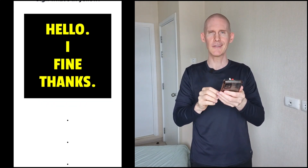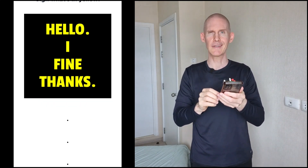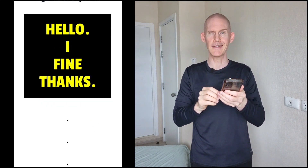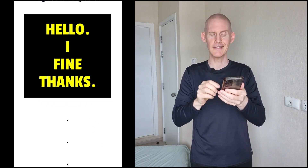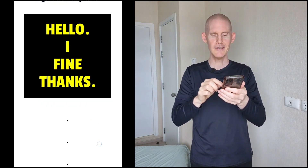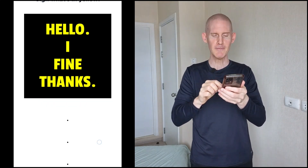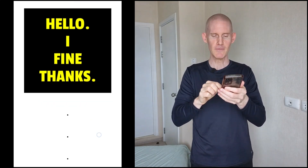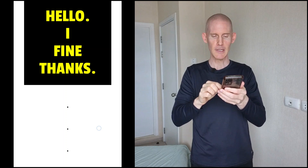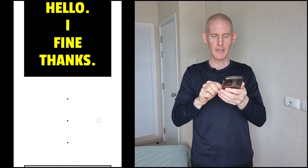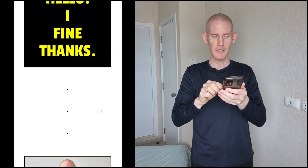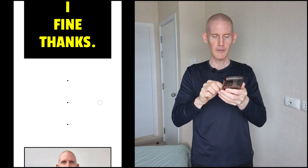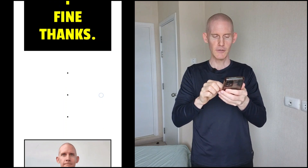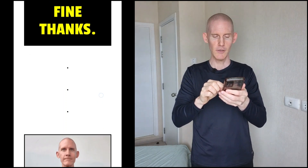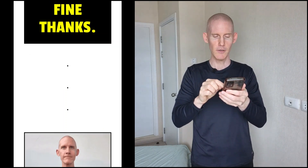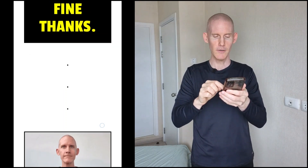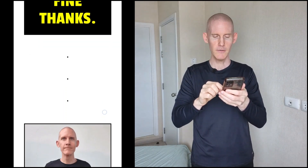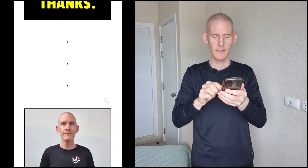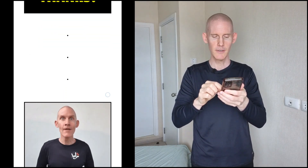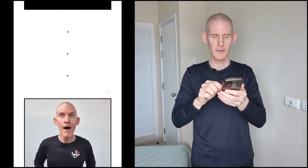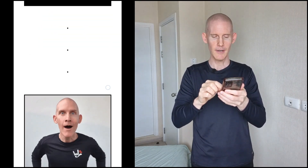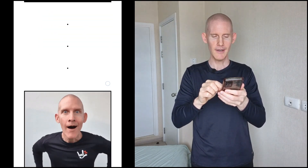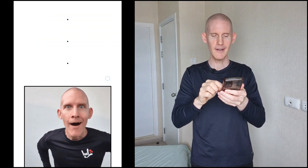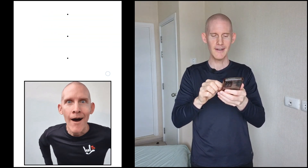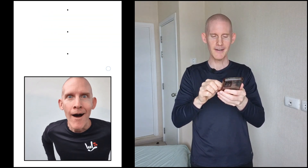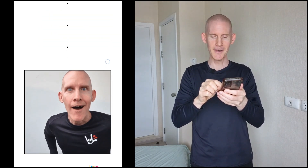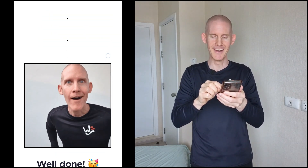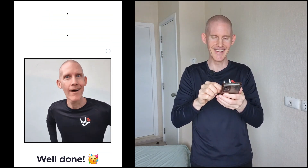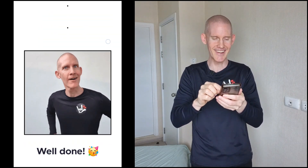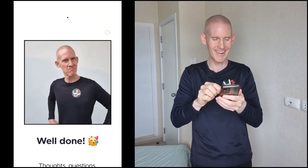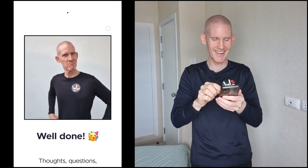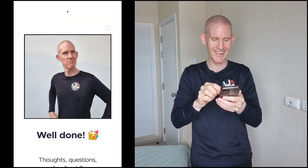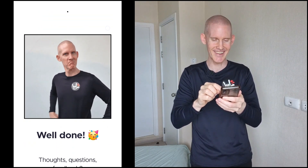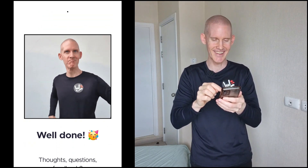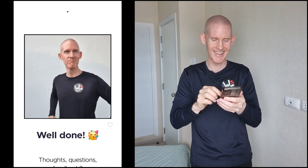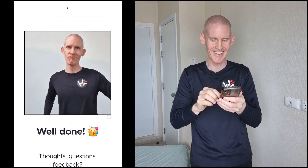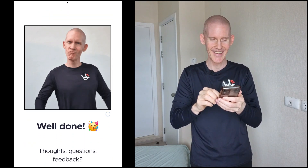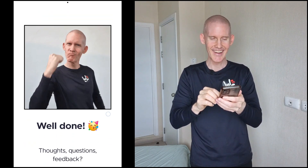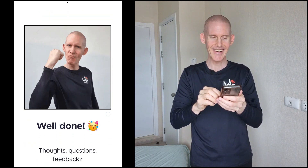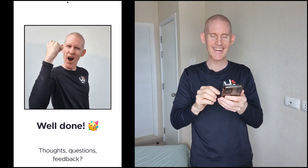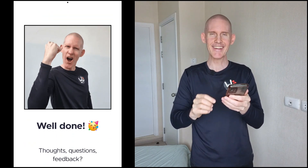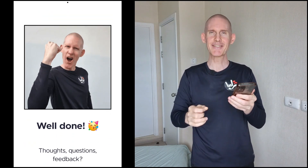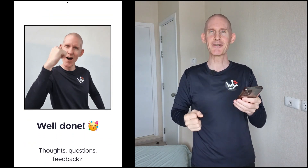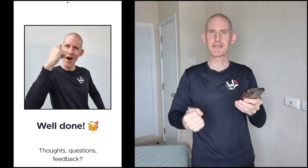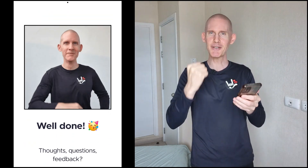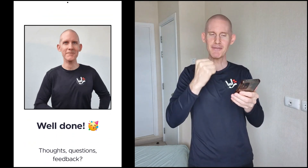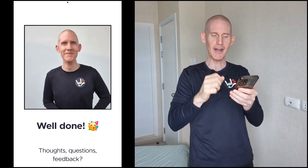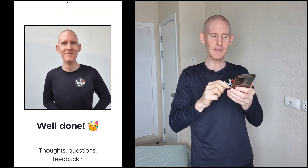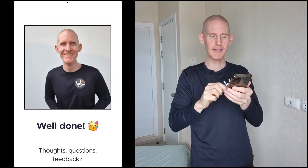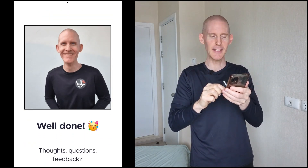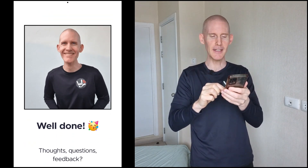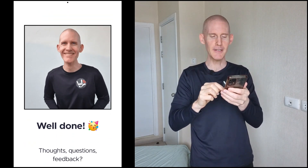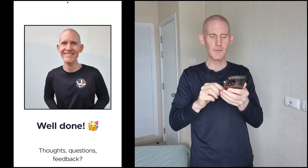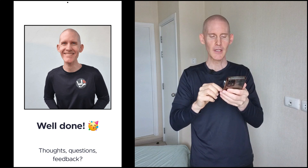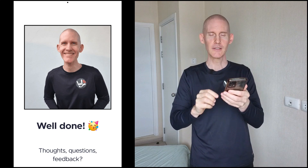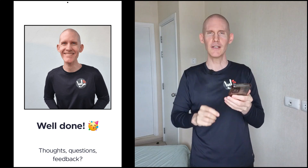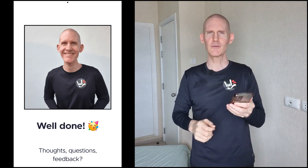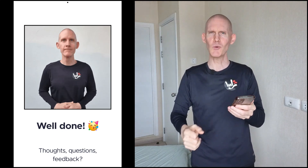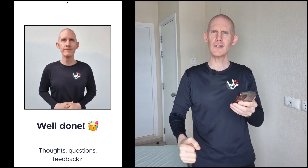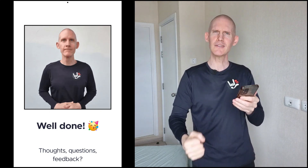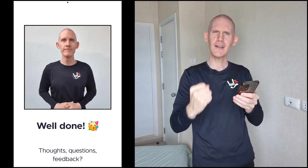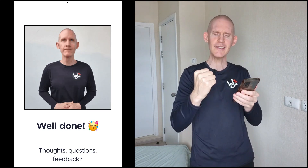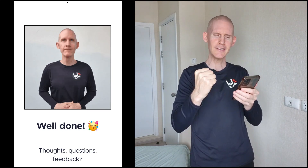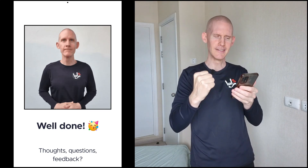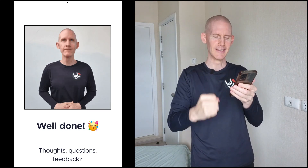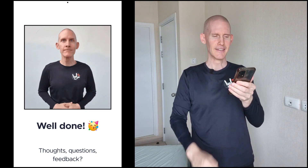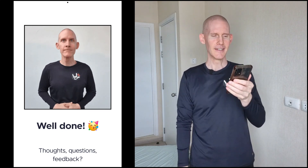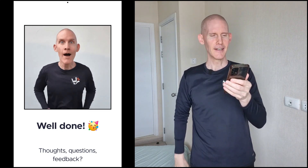left in this lesson. So, All right, a nice little good vibes at the end. Says,